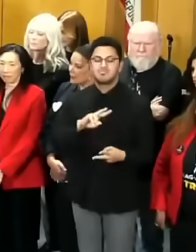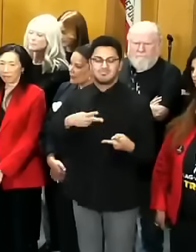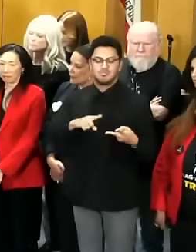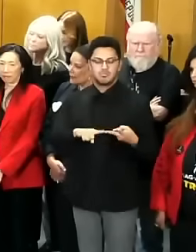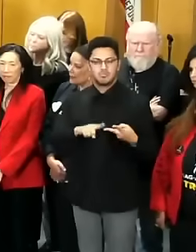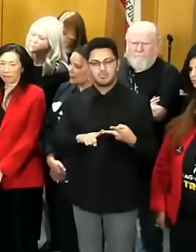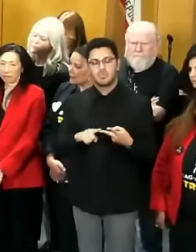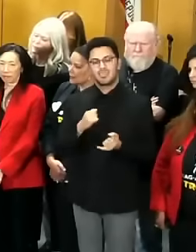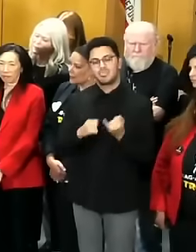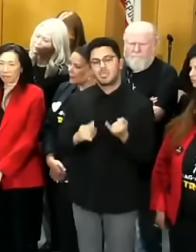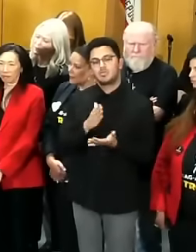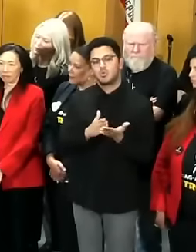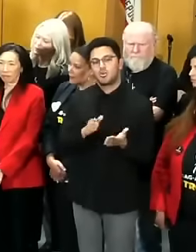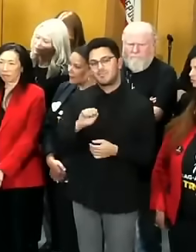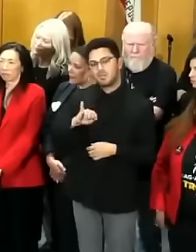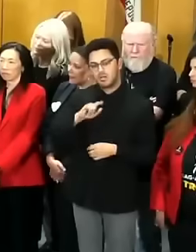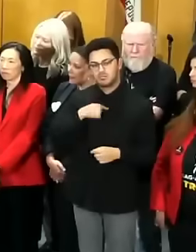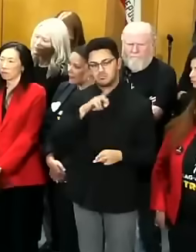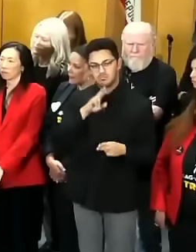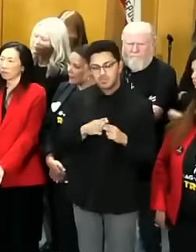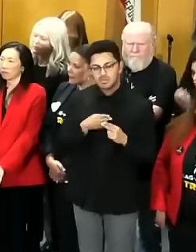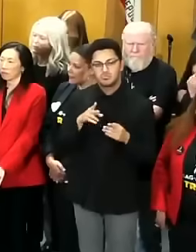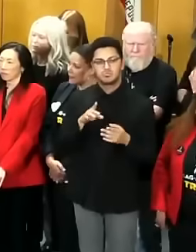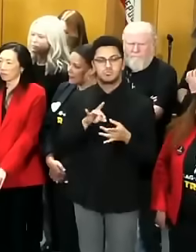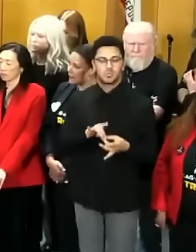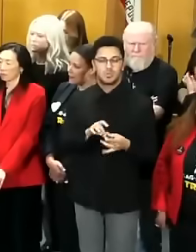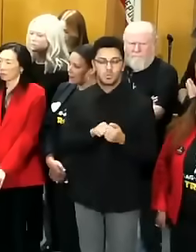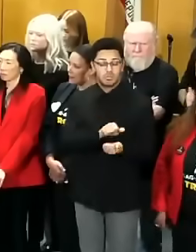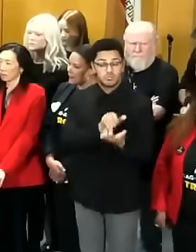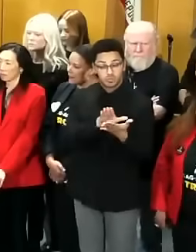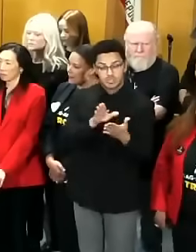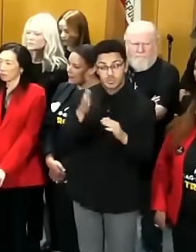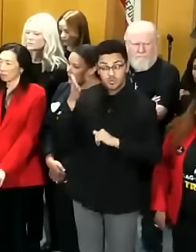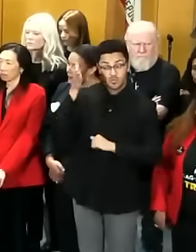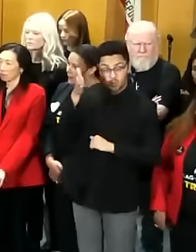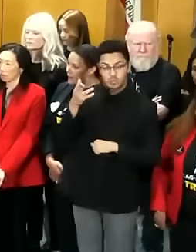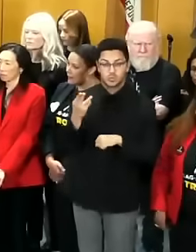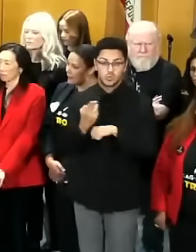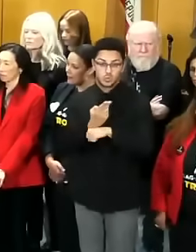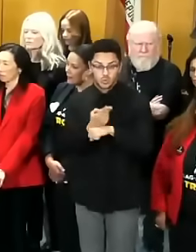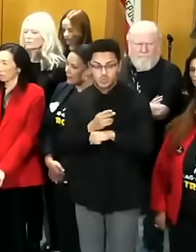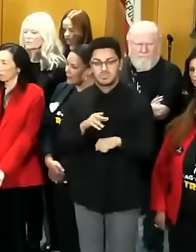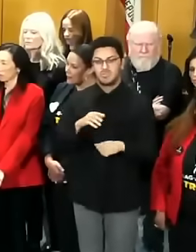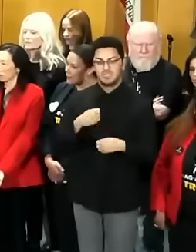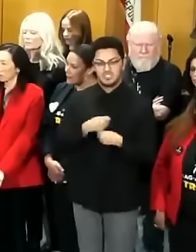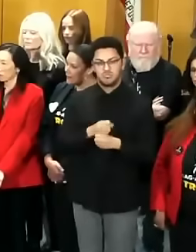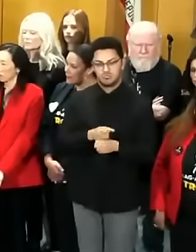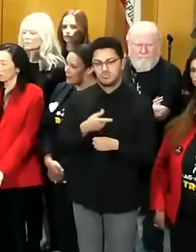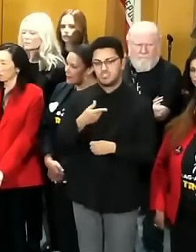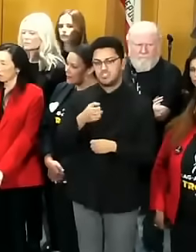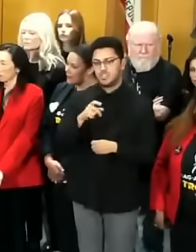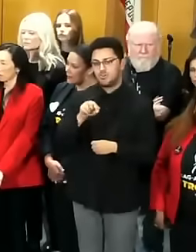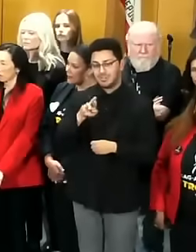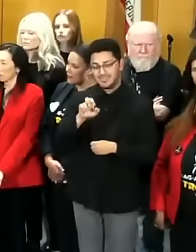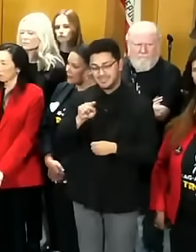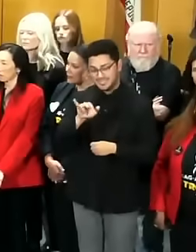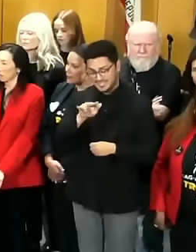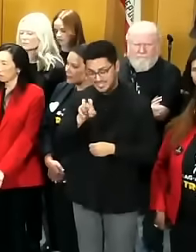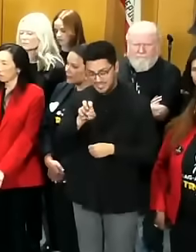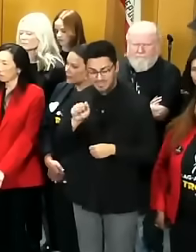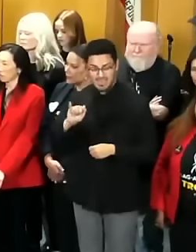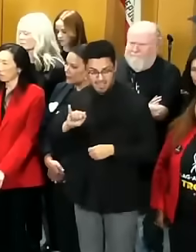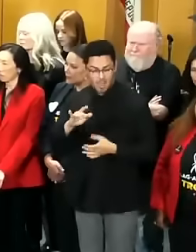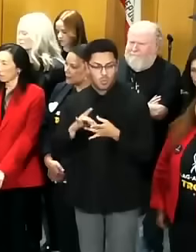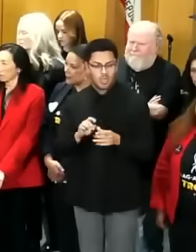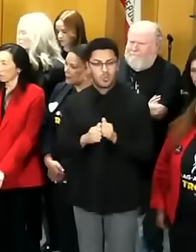last part of AI that I talked about in terms of addressing the future use of generative AI as it relates to synthetic fake